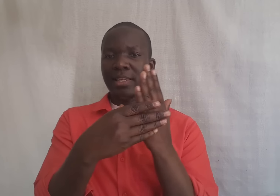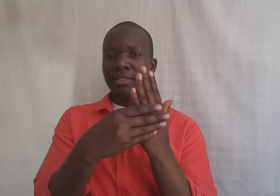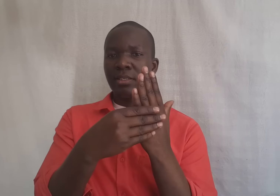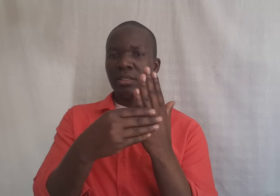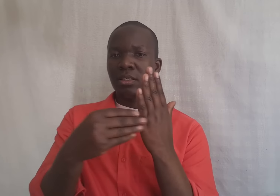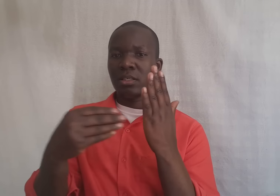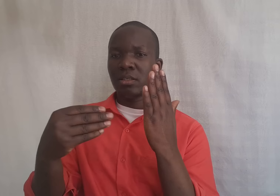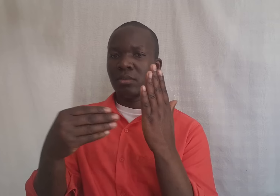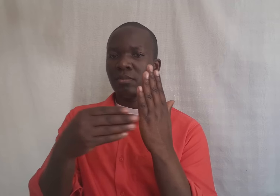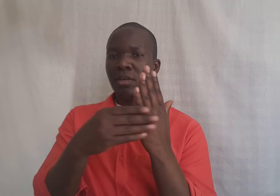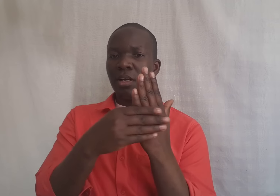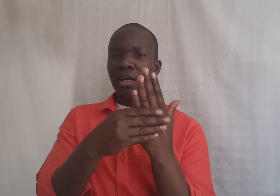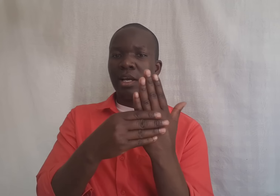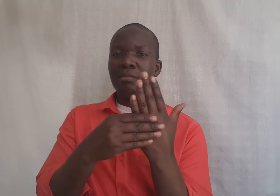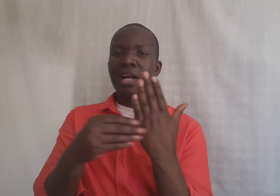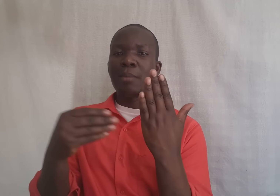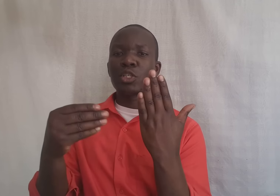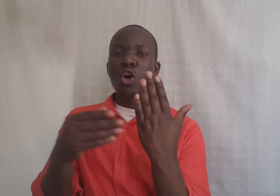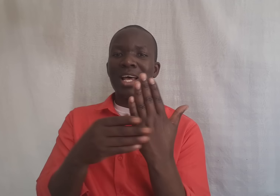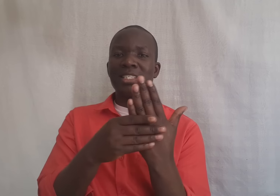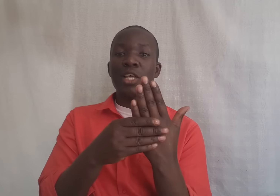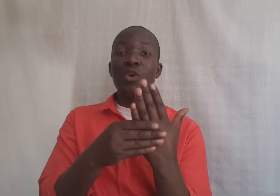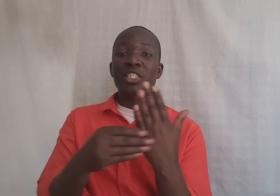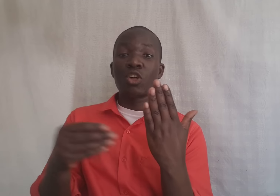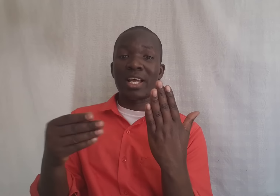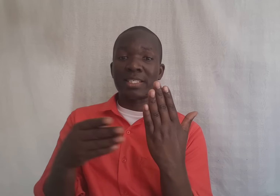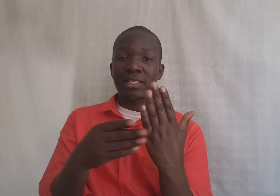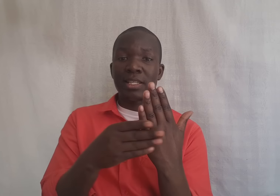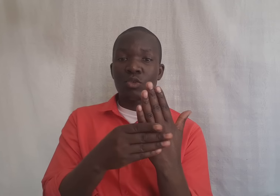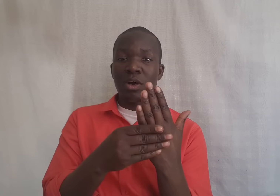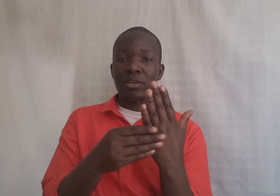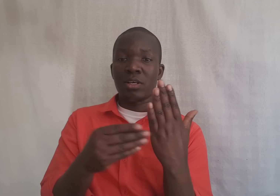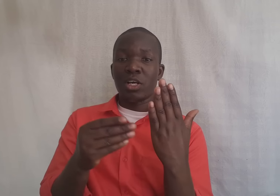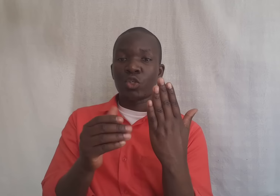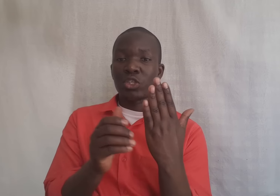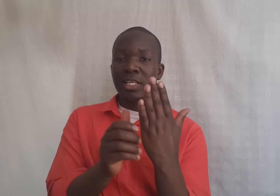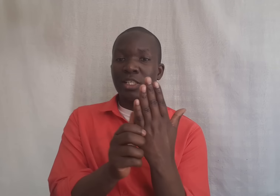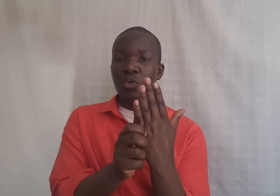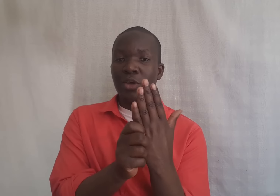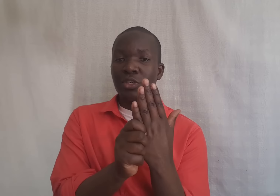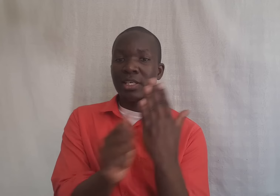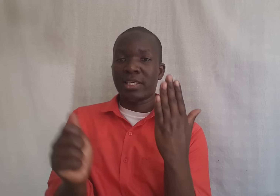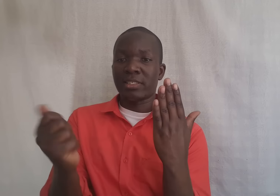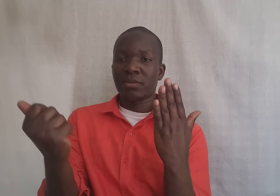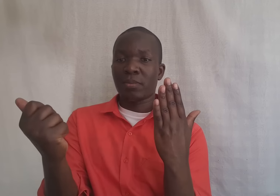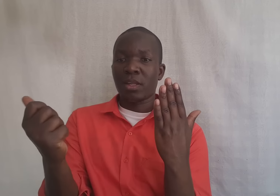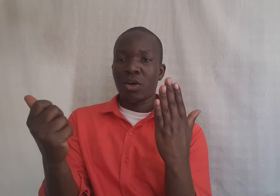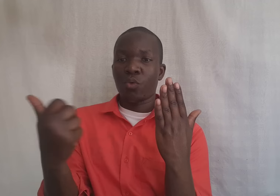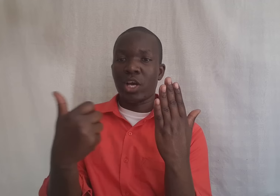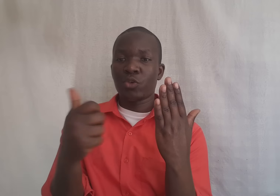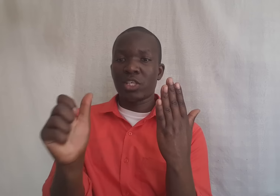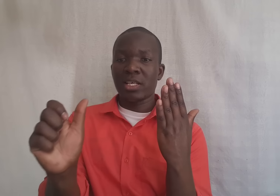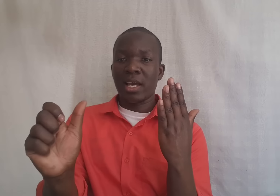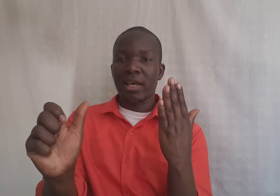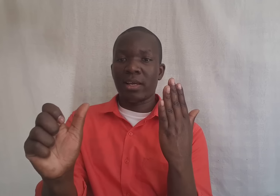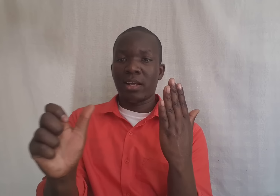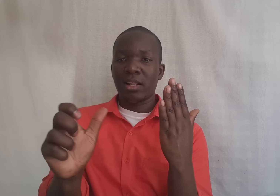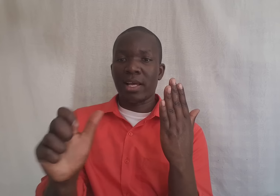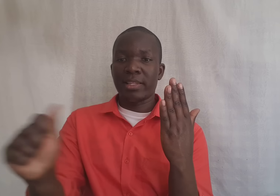this, it becomes dollars, the US dollars, this one. So skills, we are using this. We are using A, like